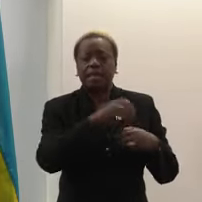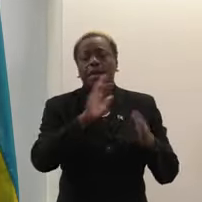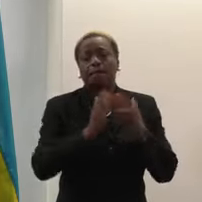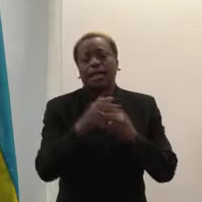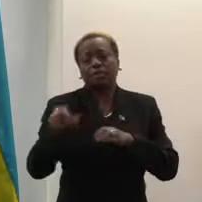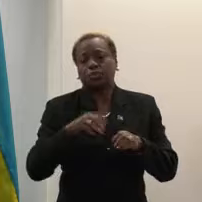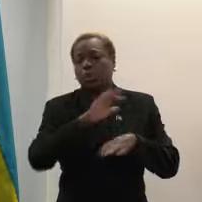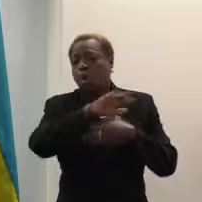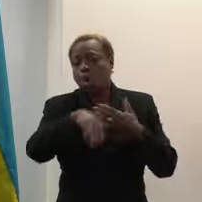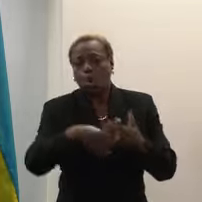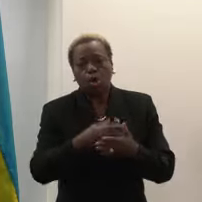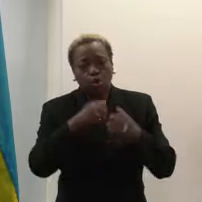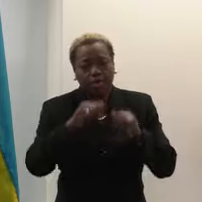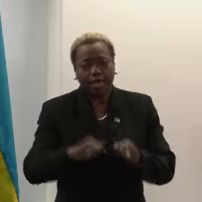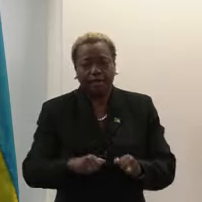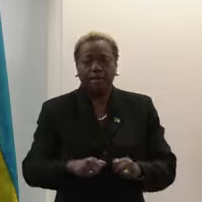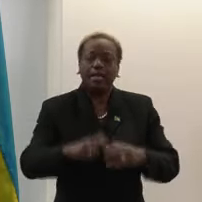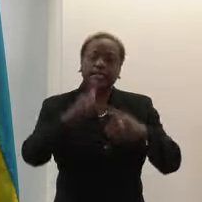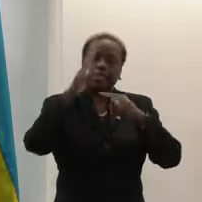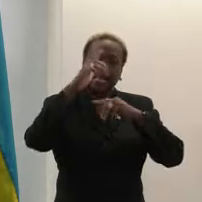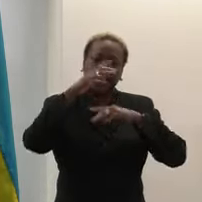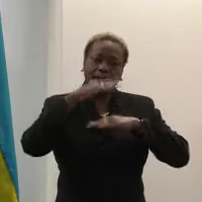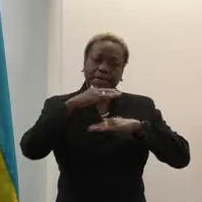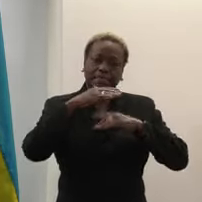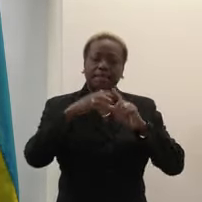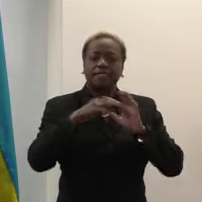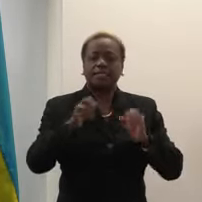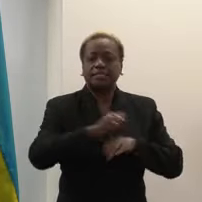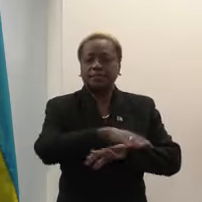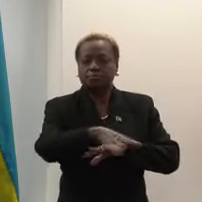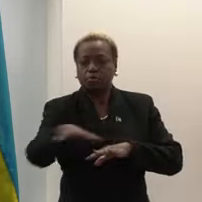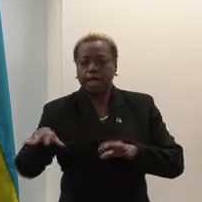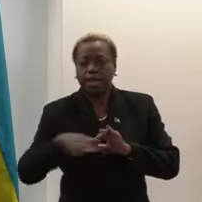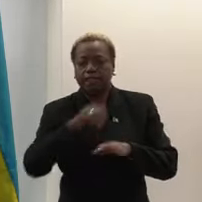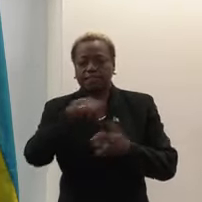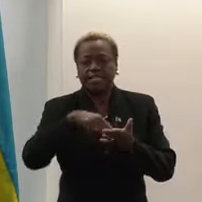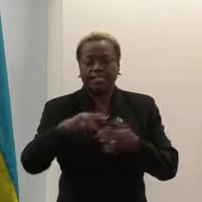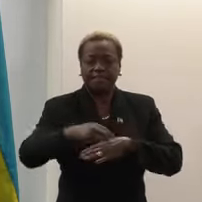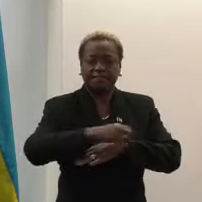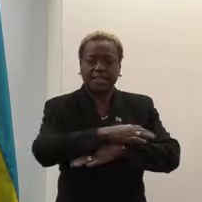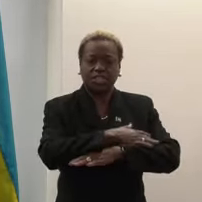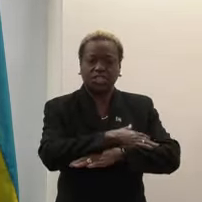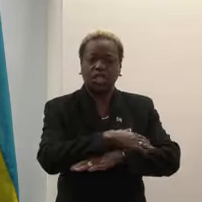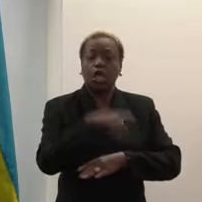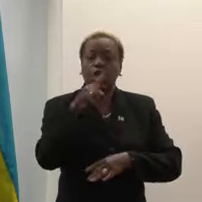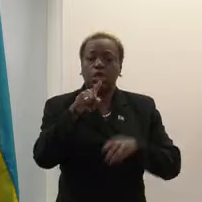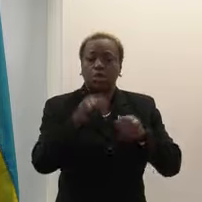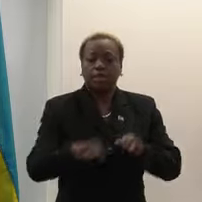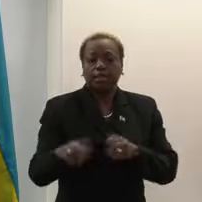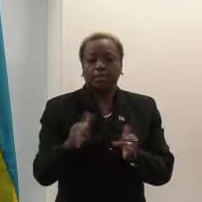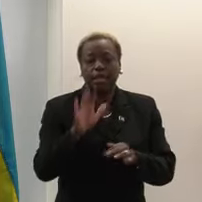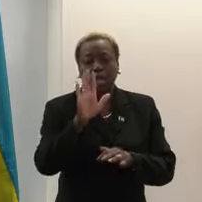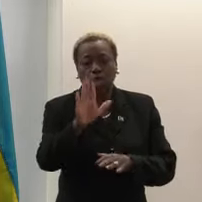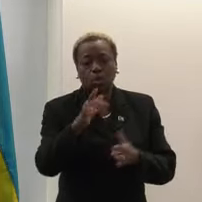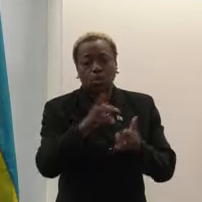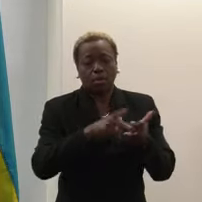can to limit the spread of this infection. You can play your important